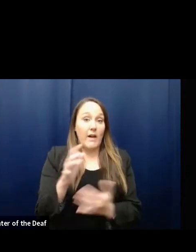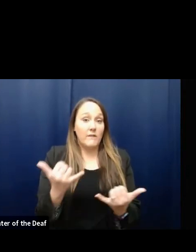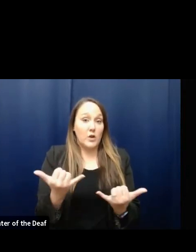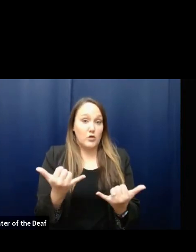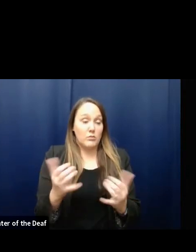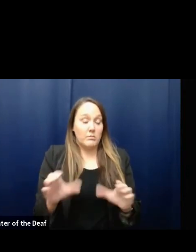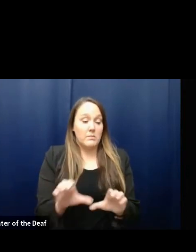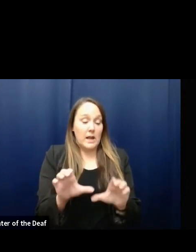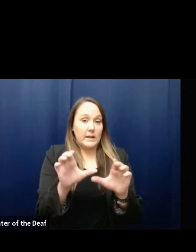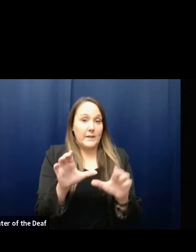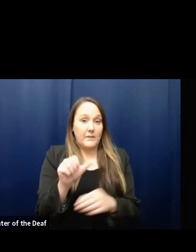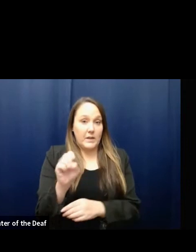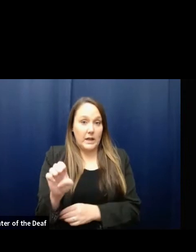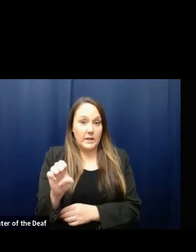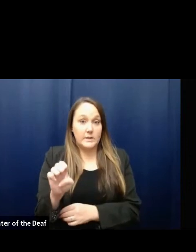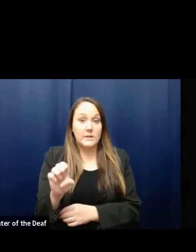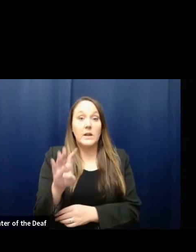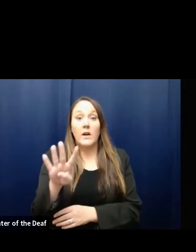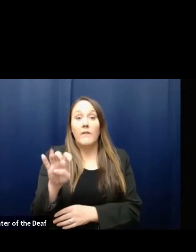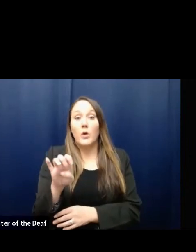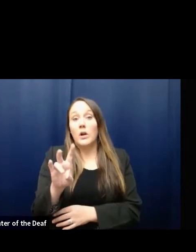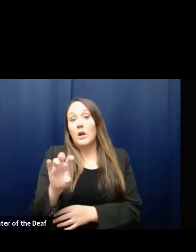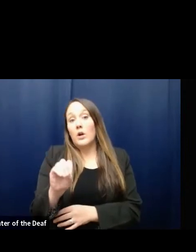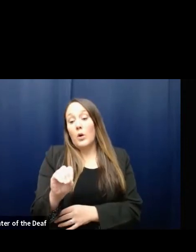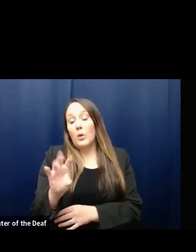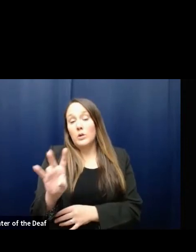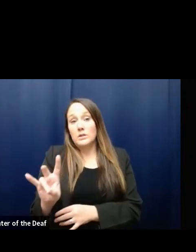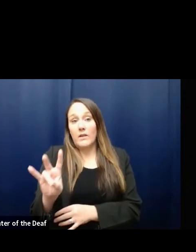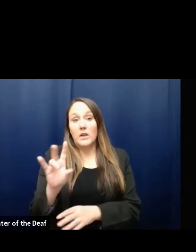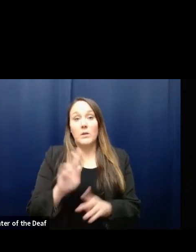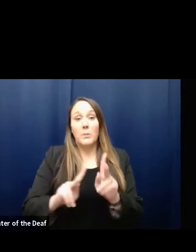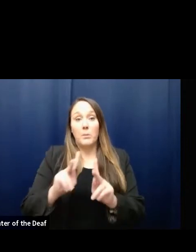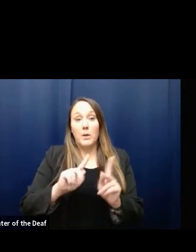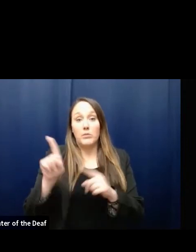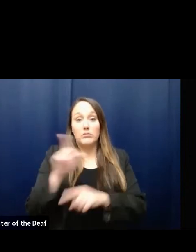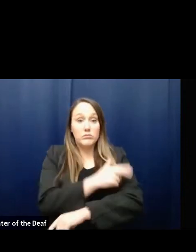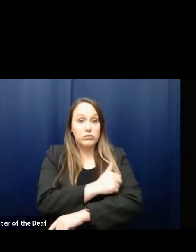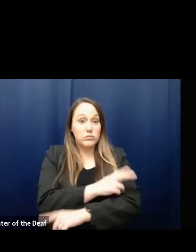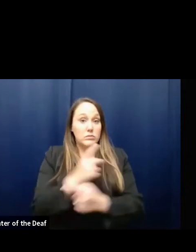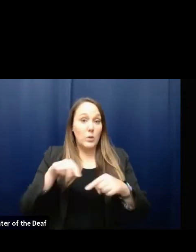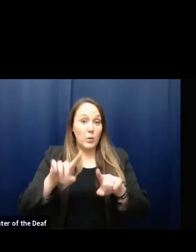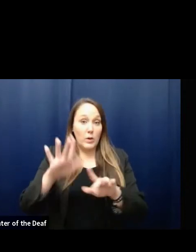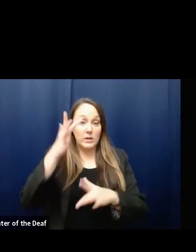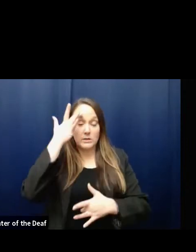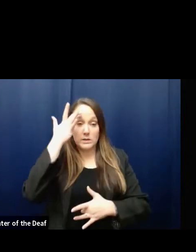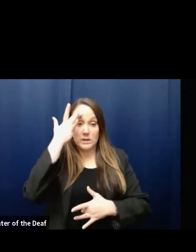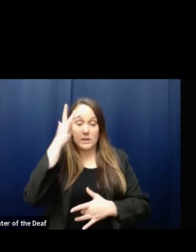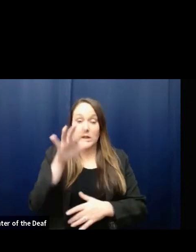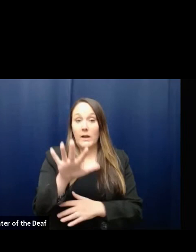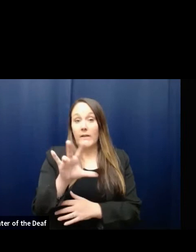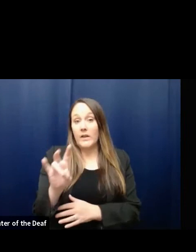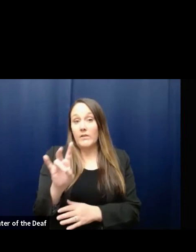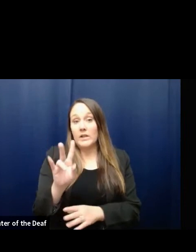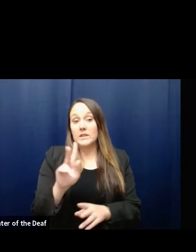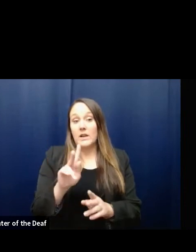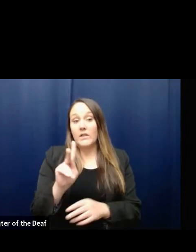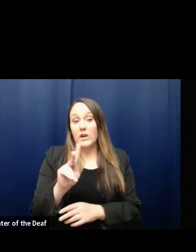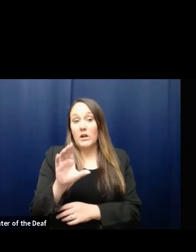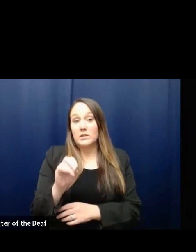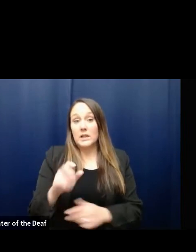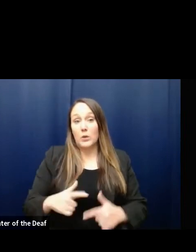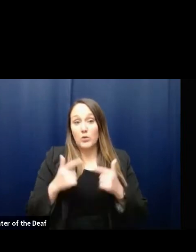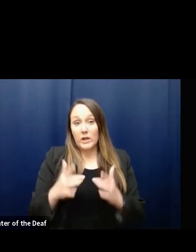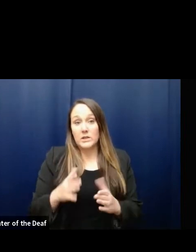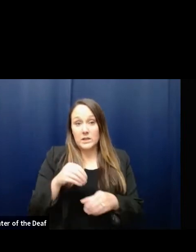cases. 407 individuals have been hospitalized at some point in their illness. 57 Knox County residents are